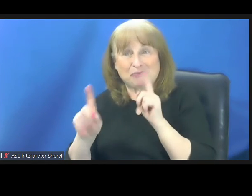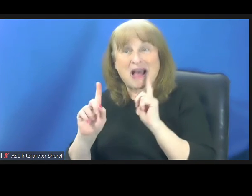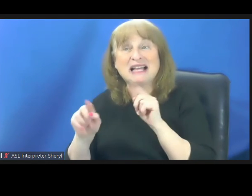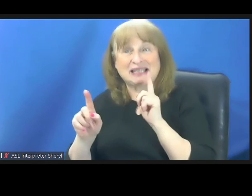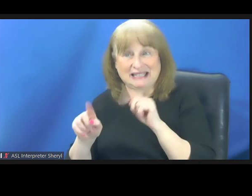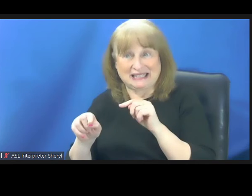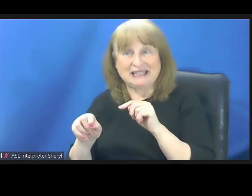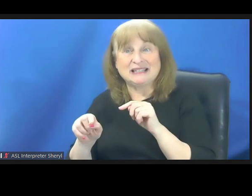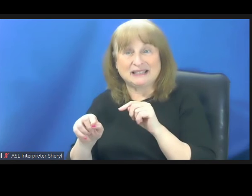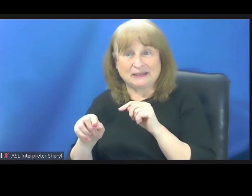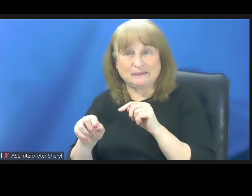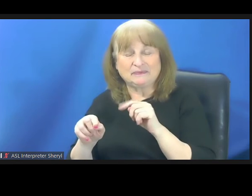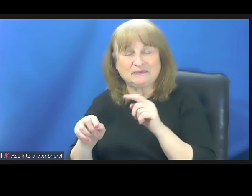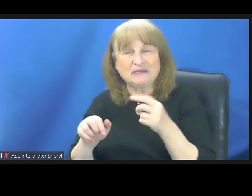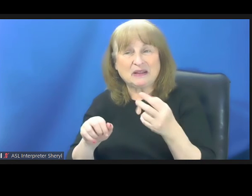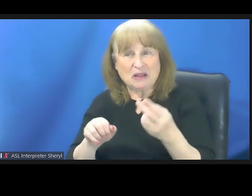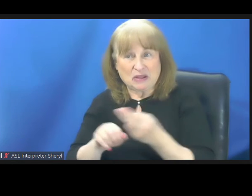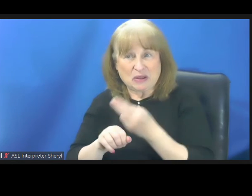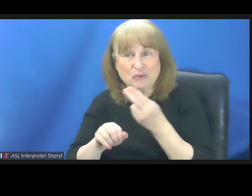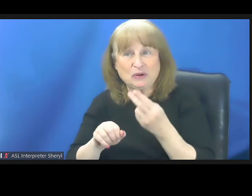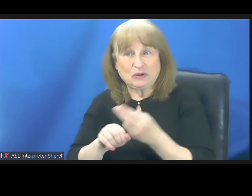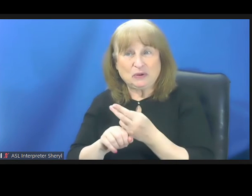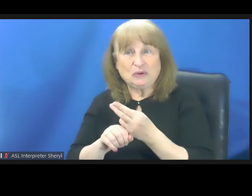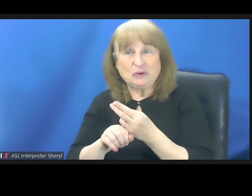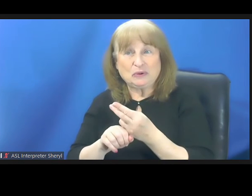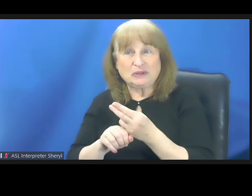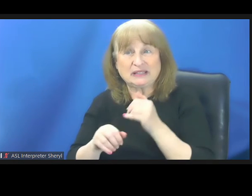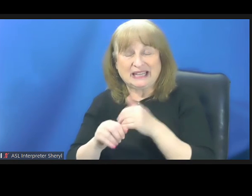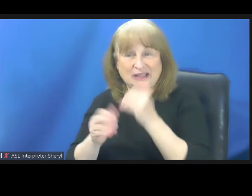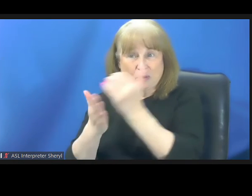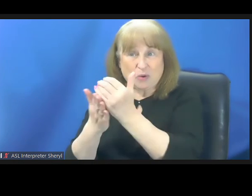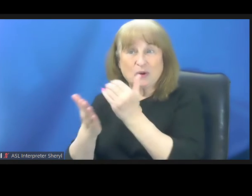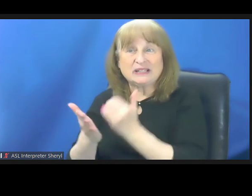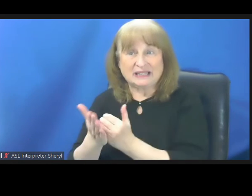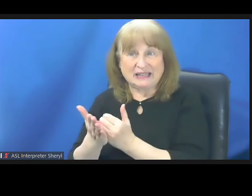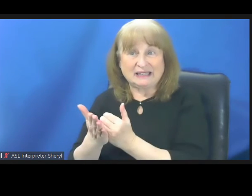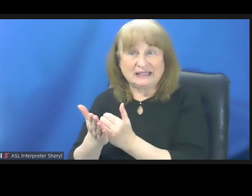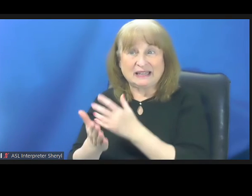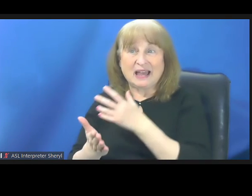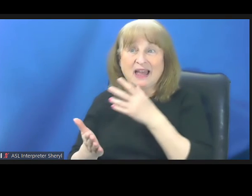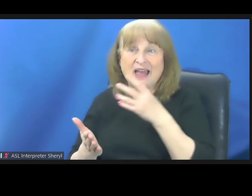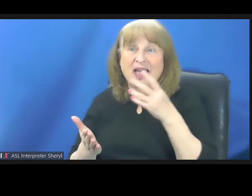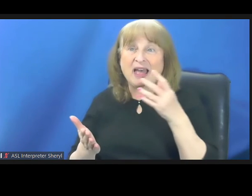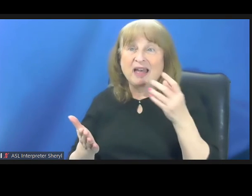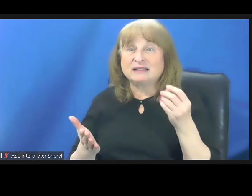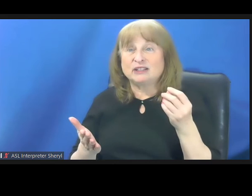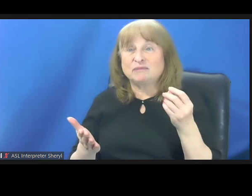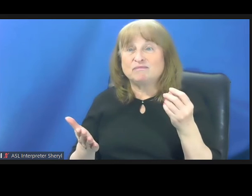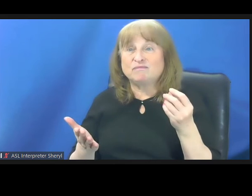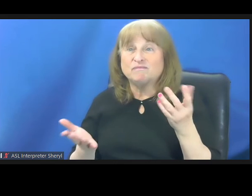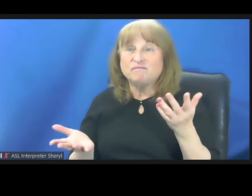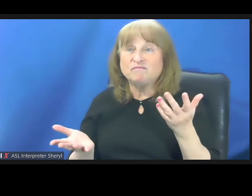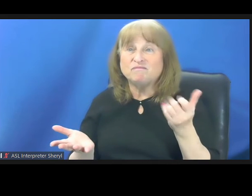with these that were used in courses. Mm-hmm. And